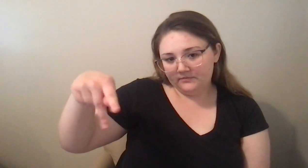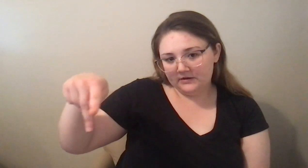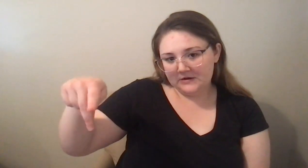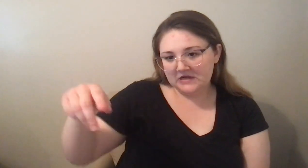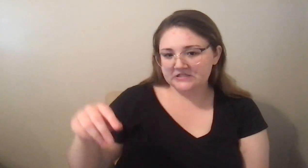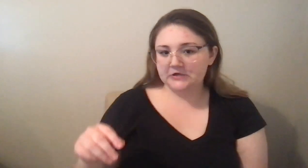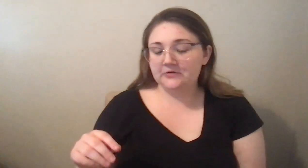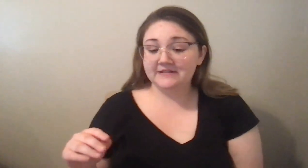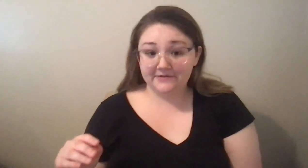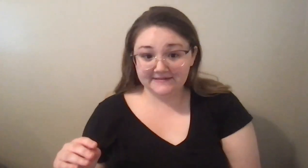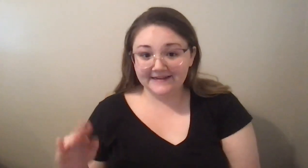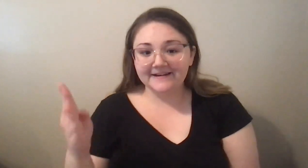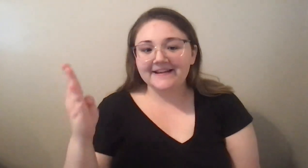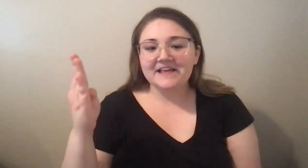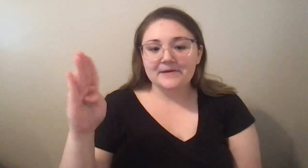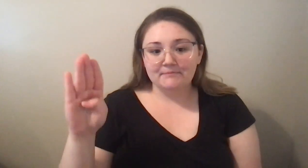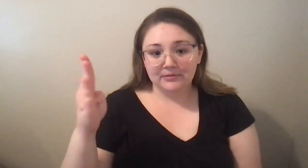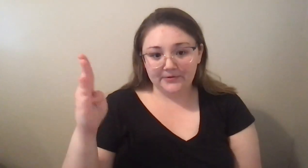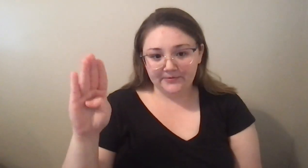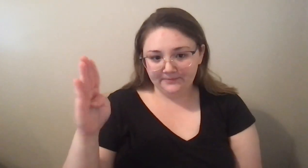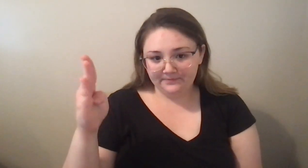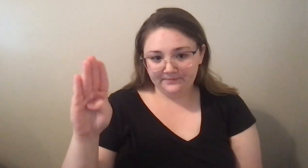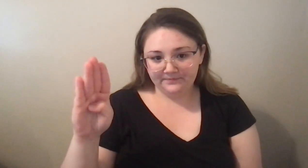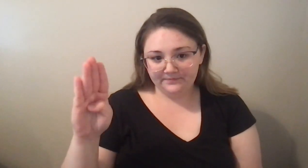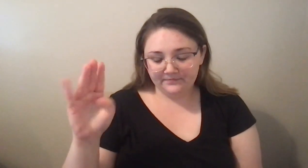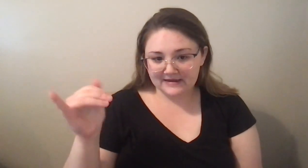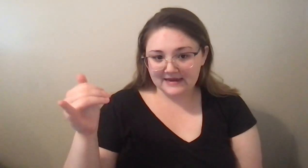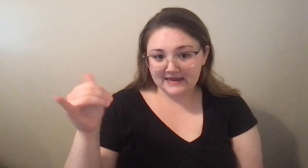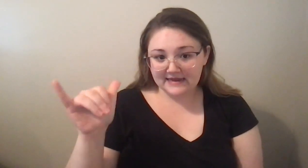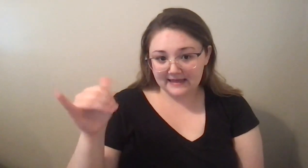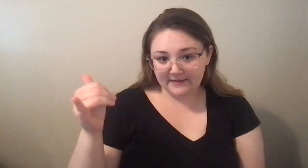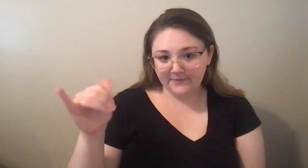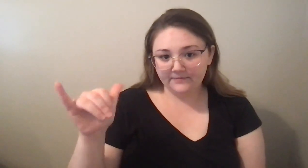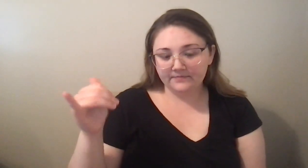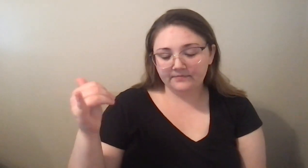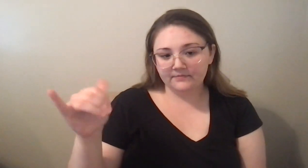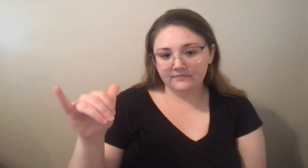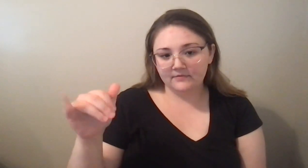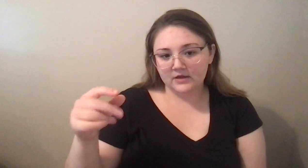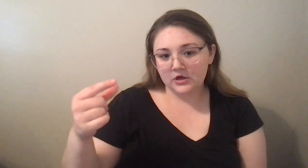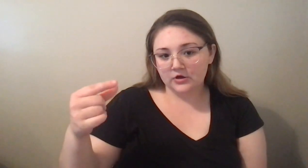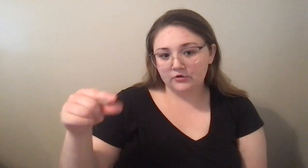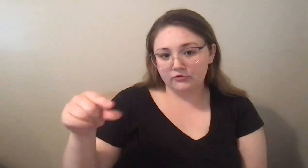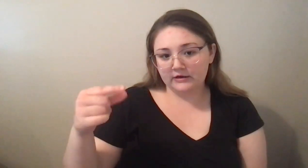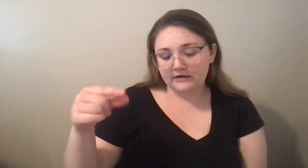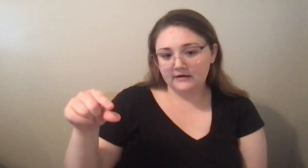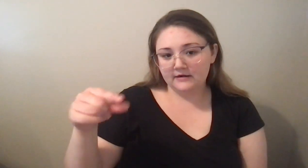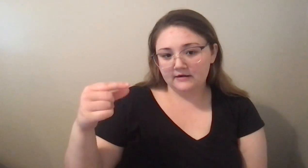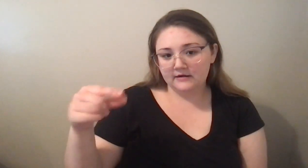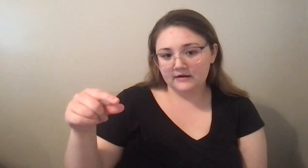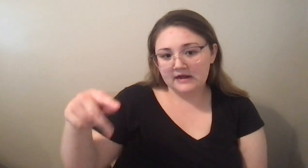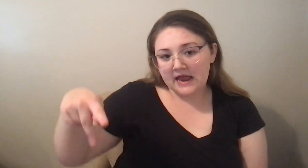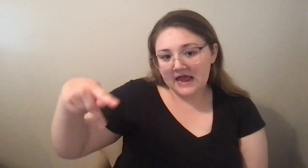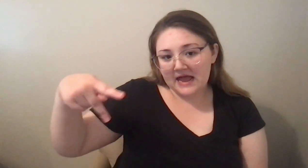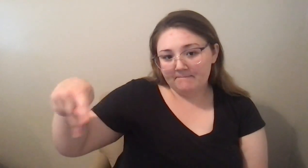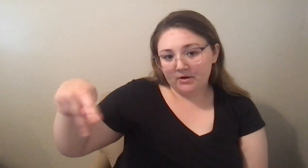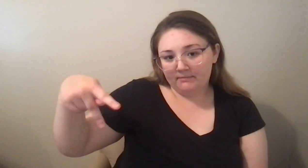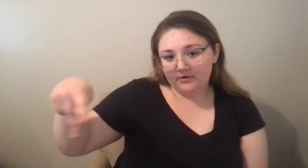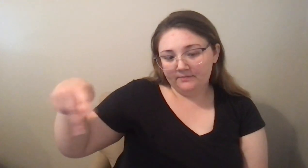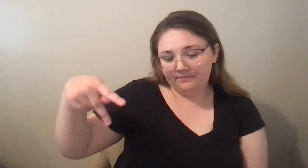purple. So let's do those again. Blue, yellow, green, and